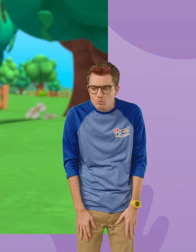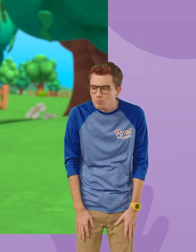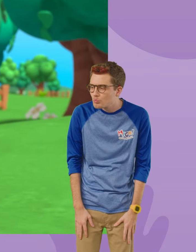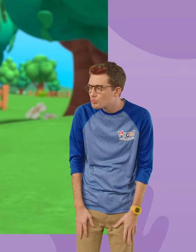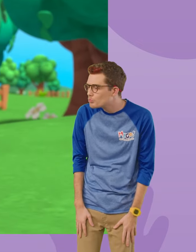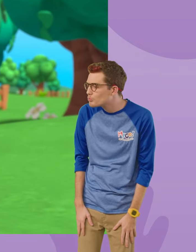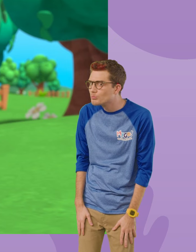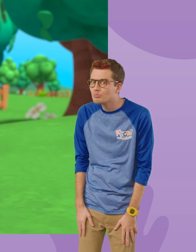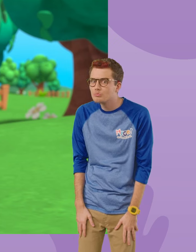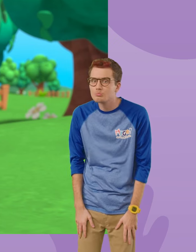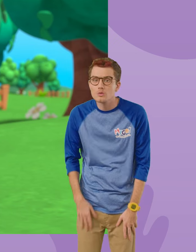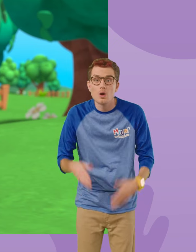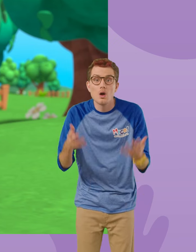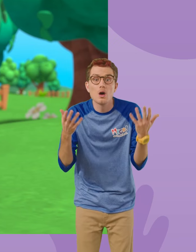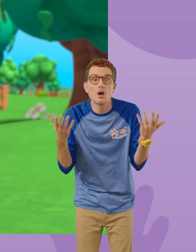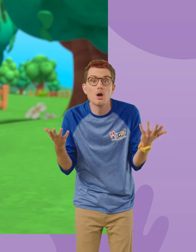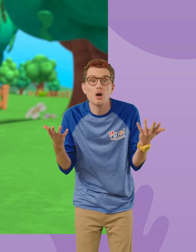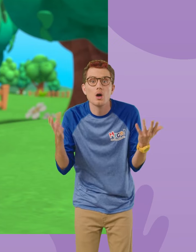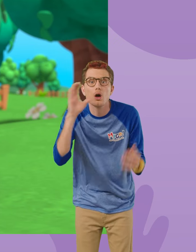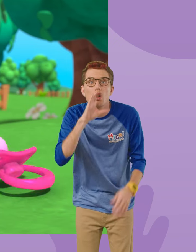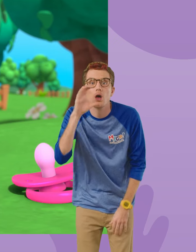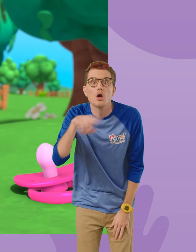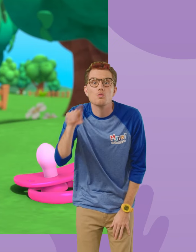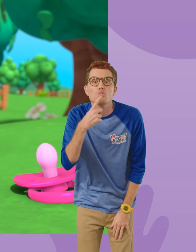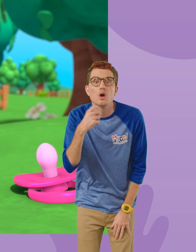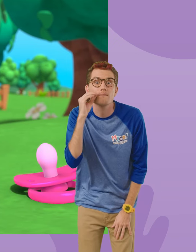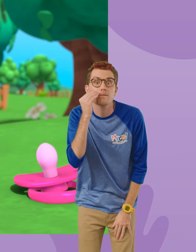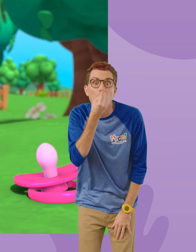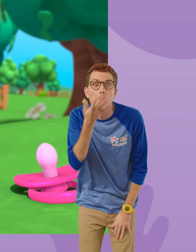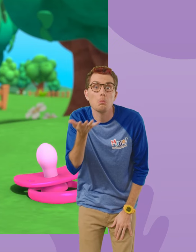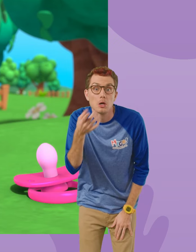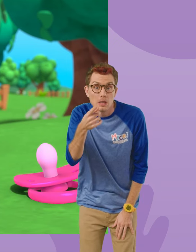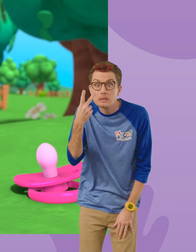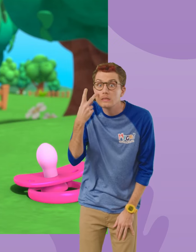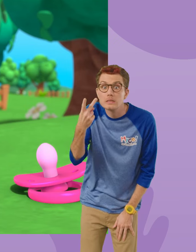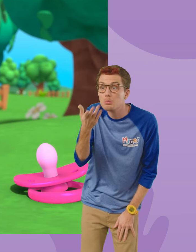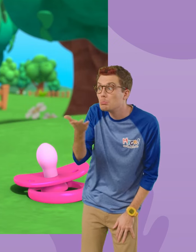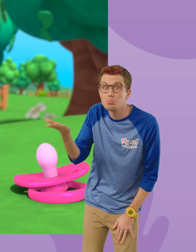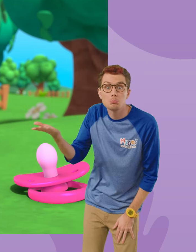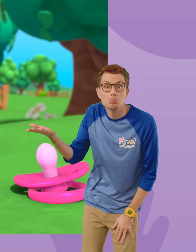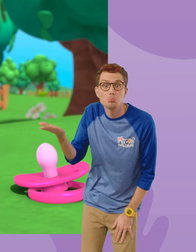Try looking by those red flowers. Can you see anything?